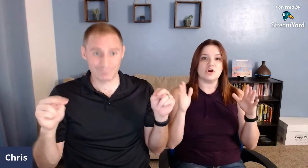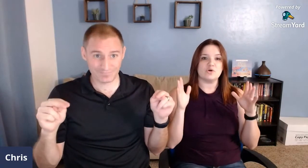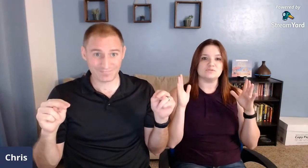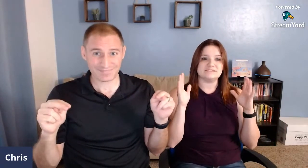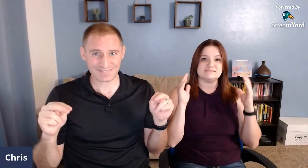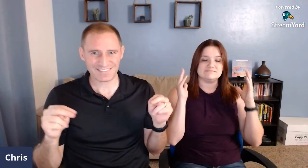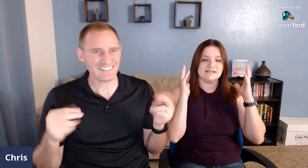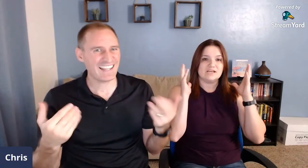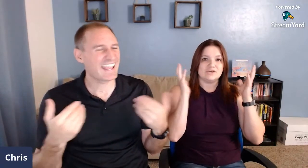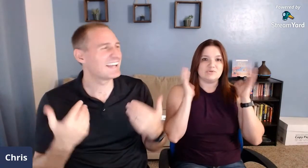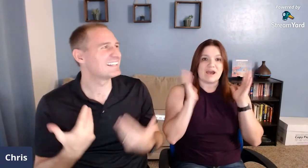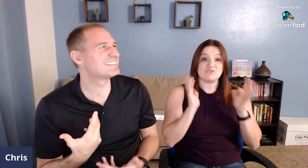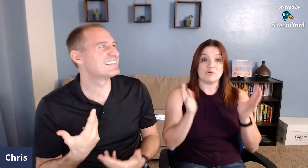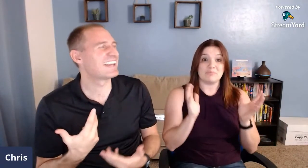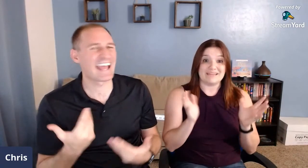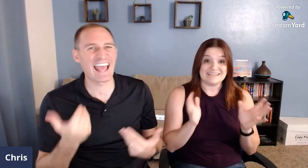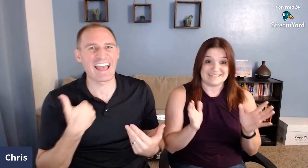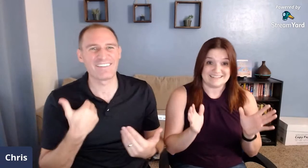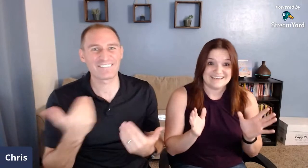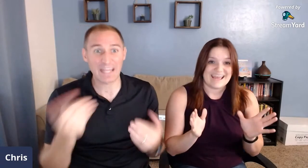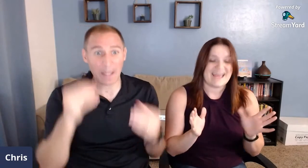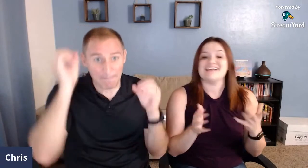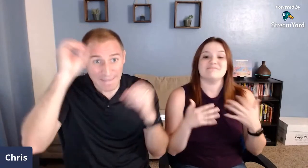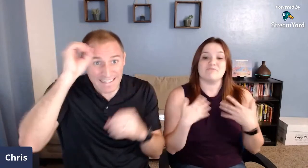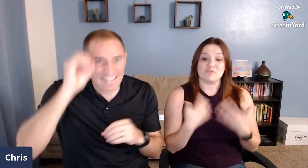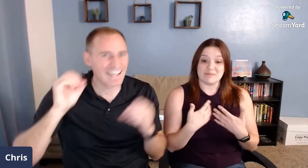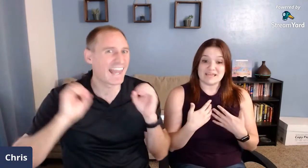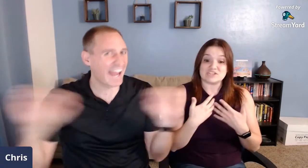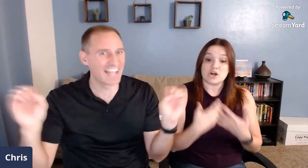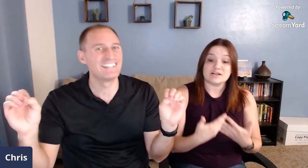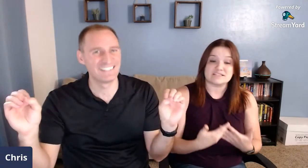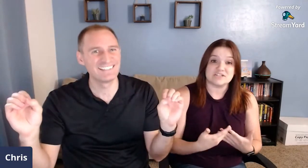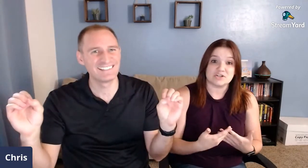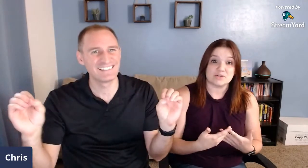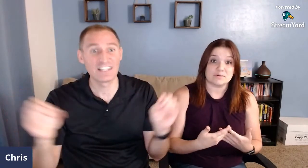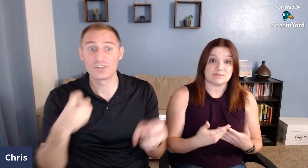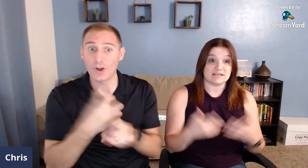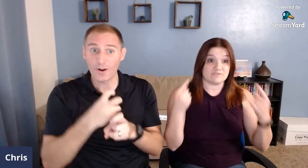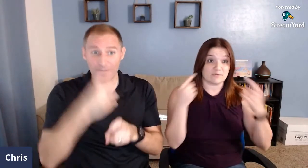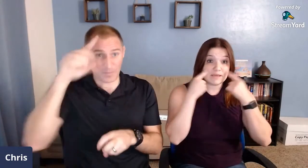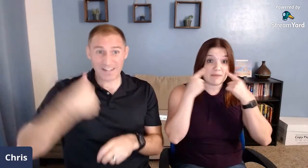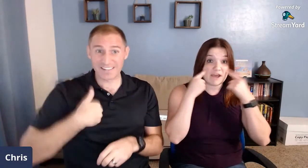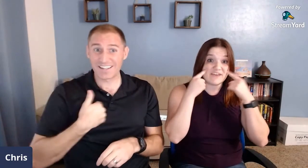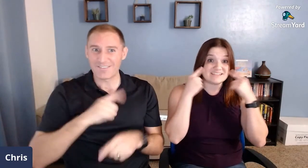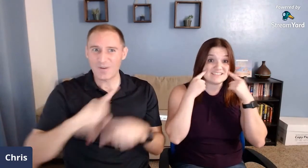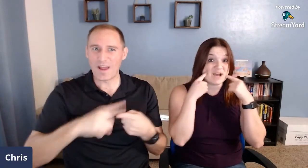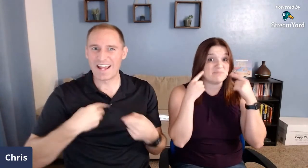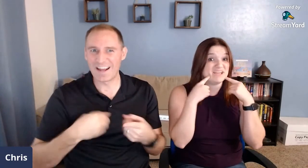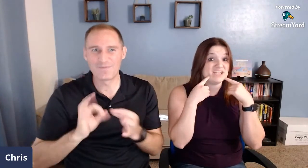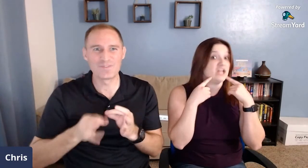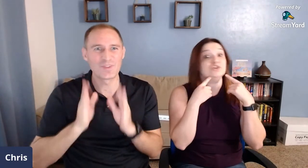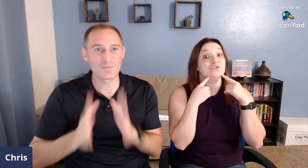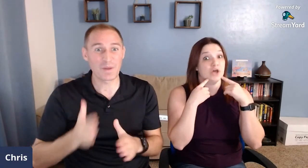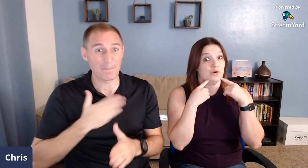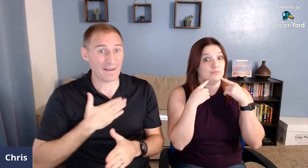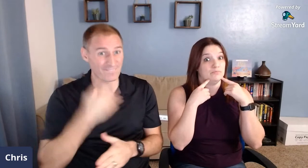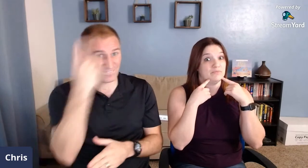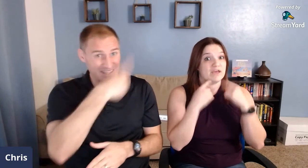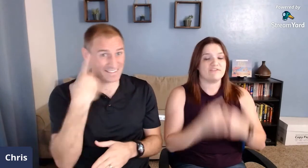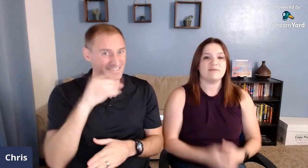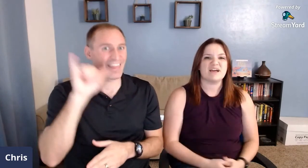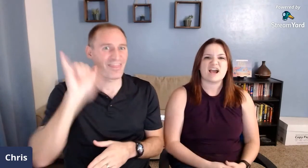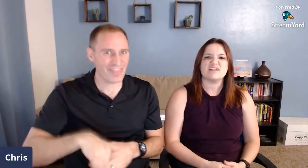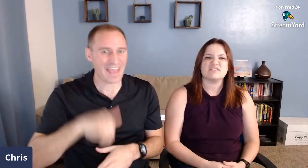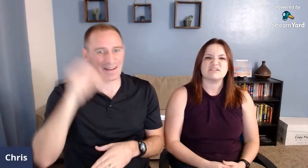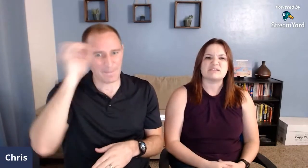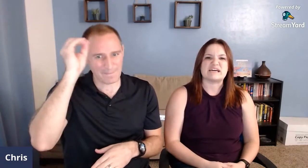have no opinion. And for me, it's hard as an interpreter because for me, my face is my opinion, and you'll know.